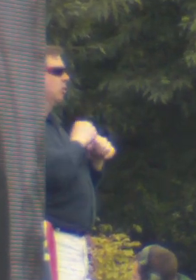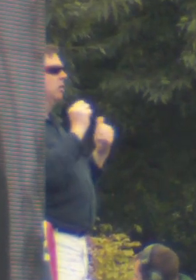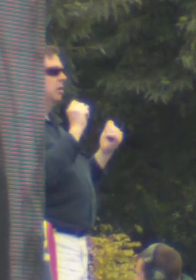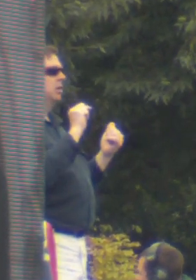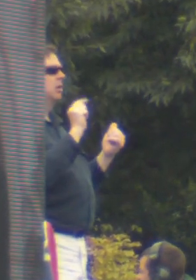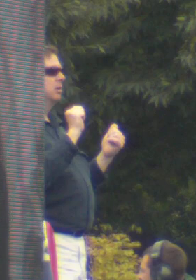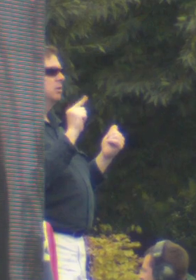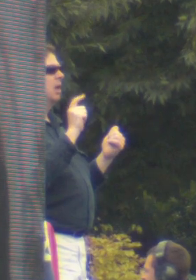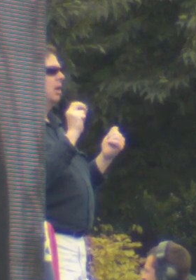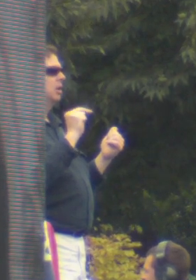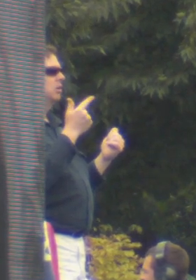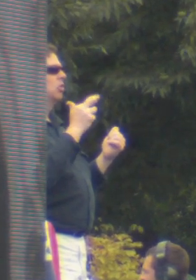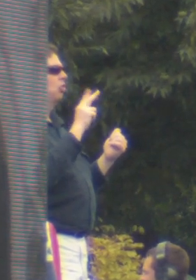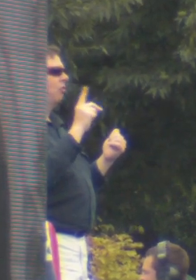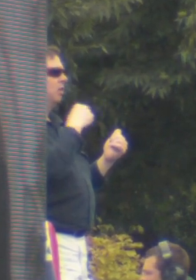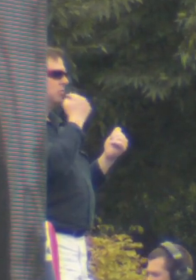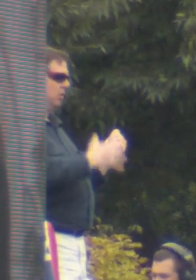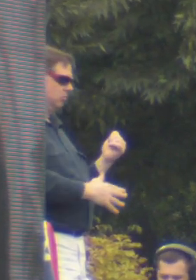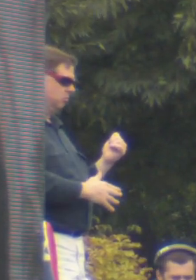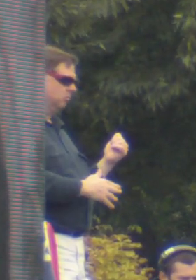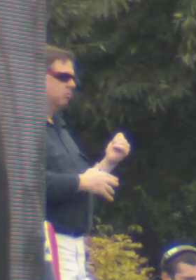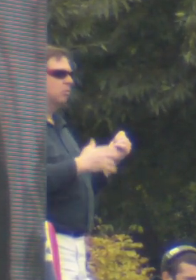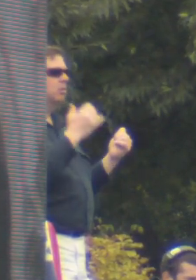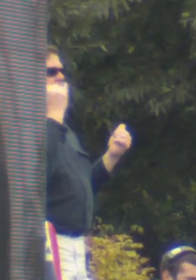Stalingrad. If you